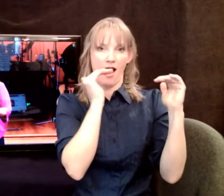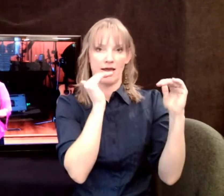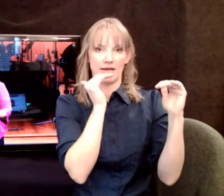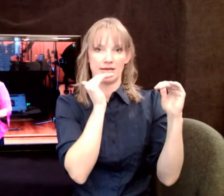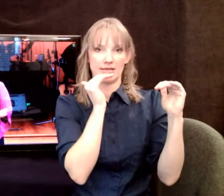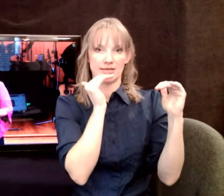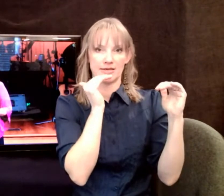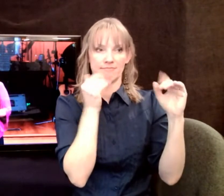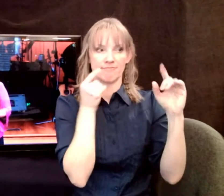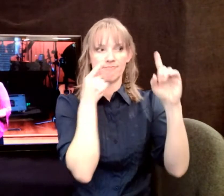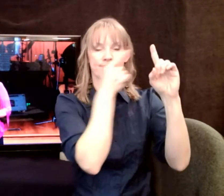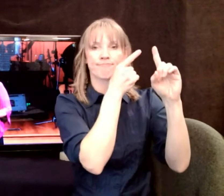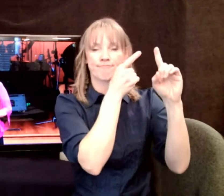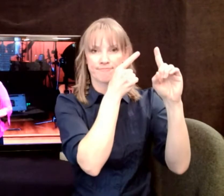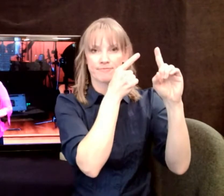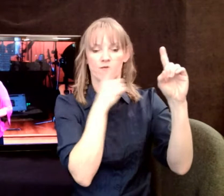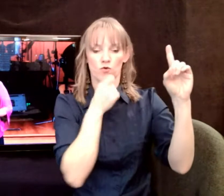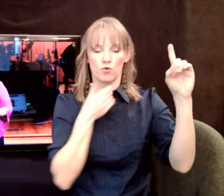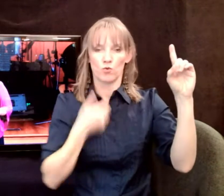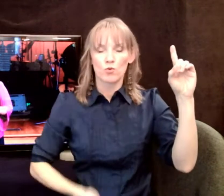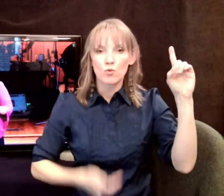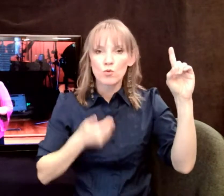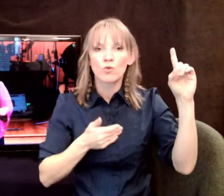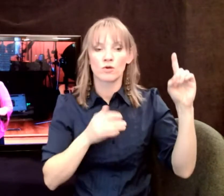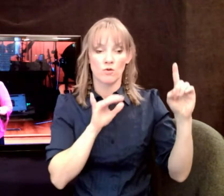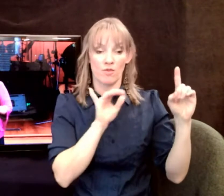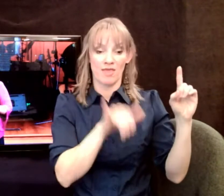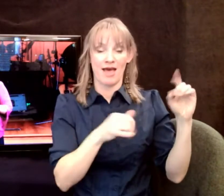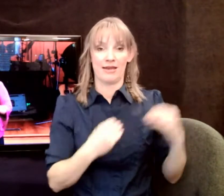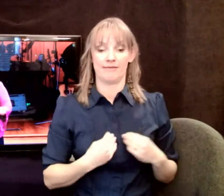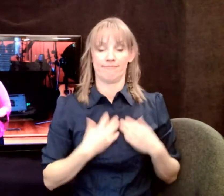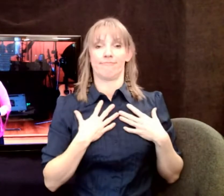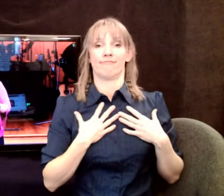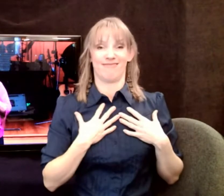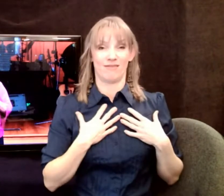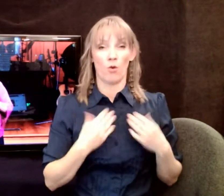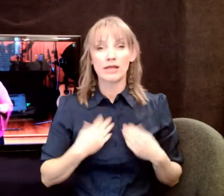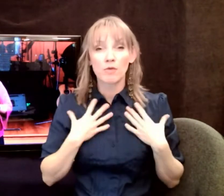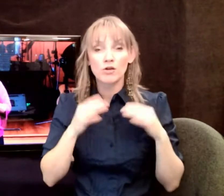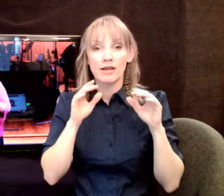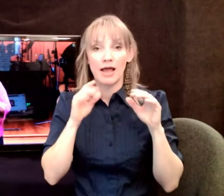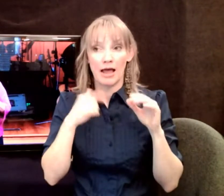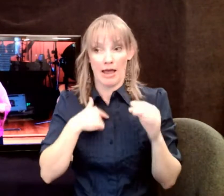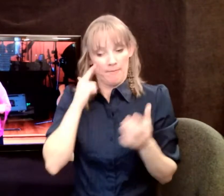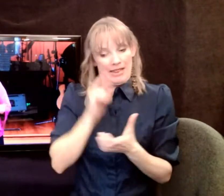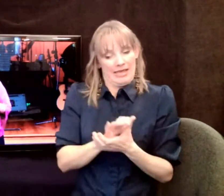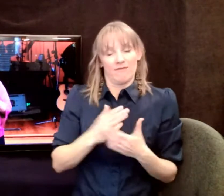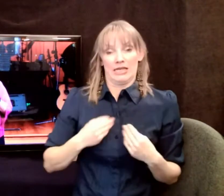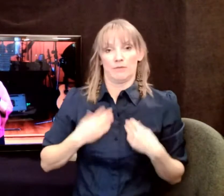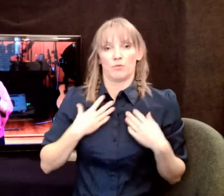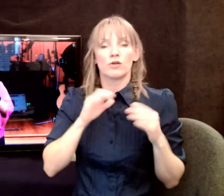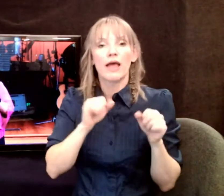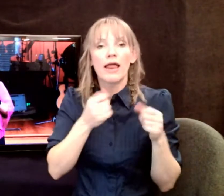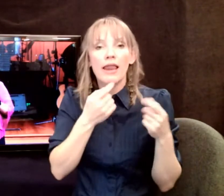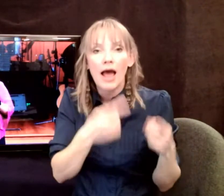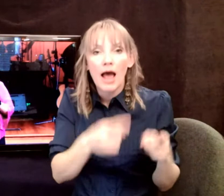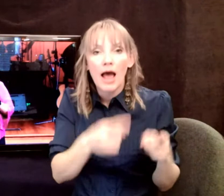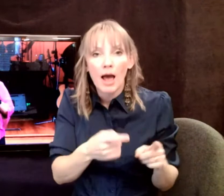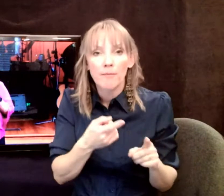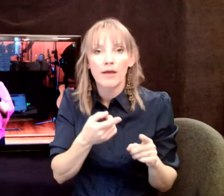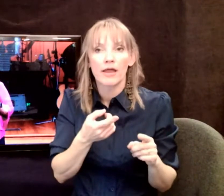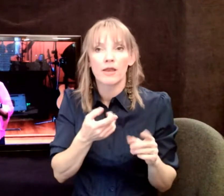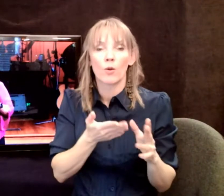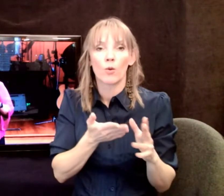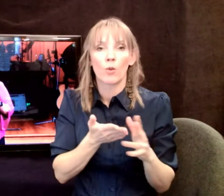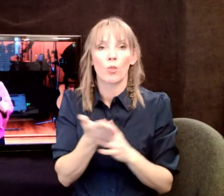aspirations of my being. And so inspiration, I believe, can happen through an extraordinary moment,